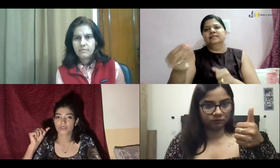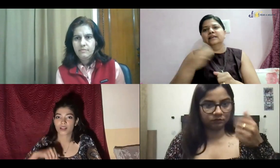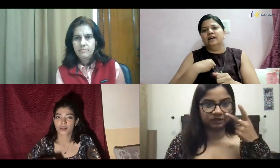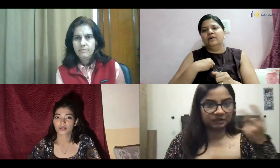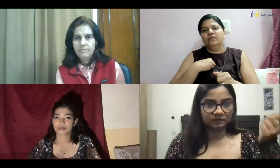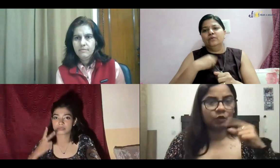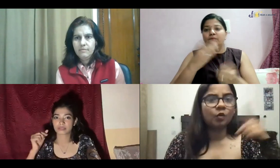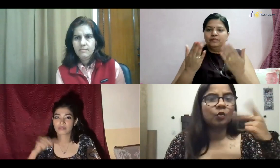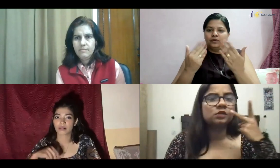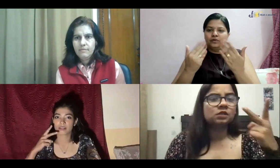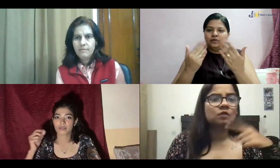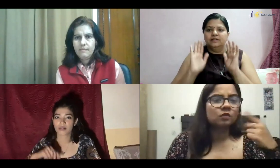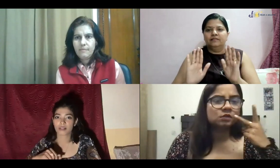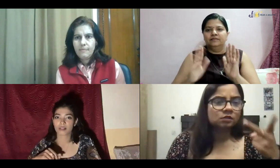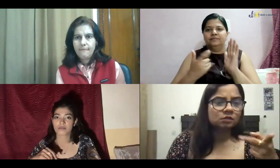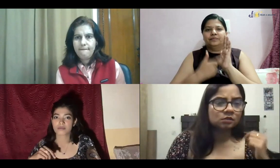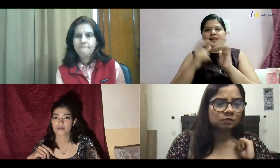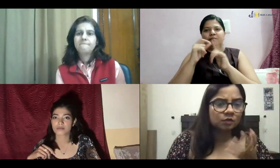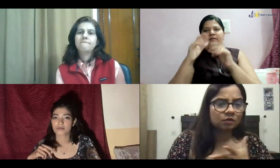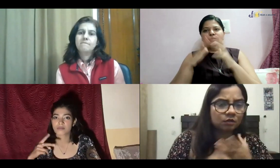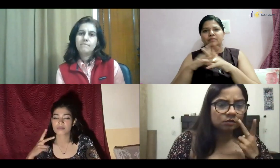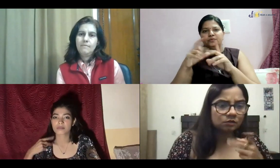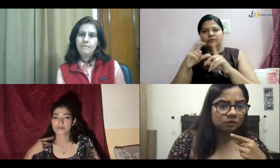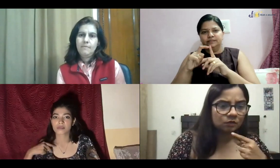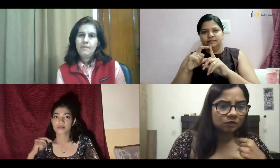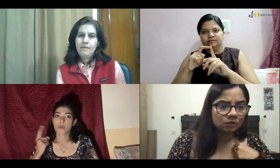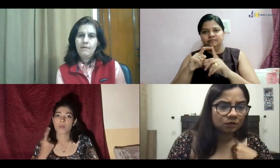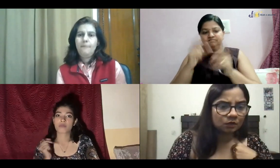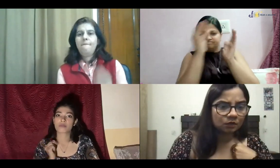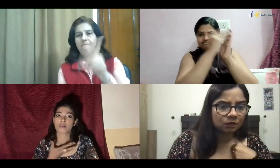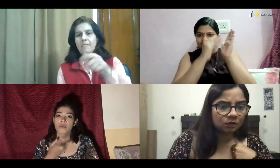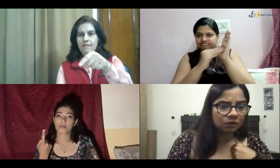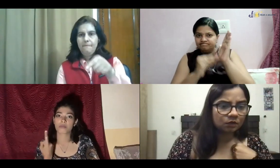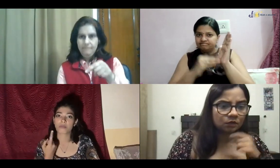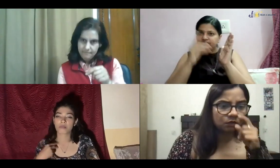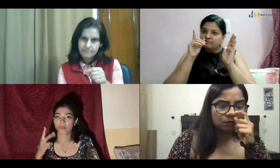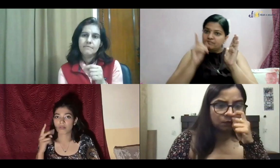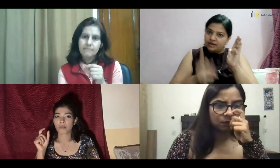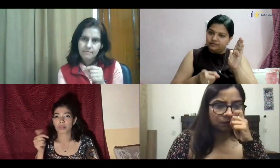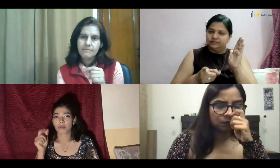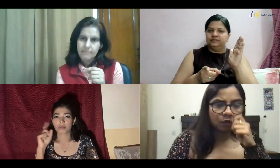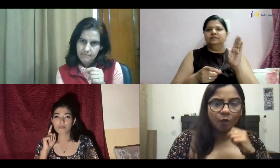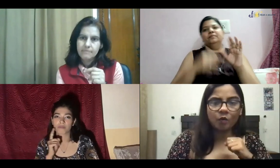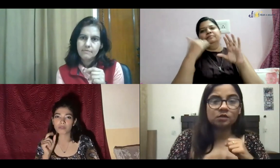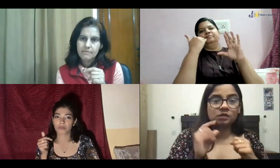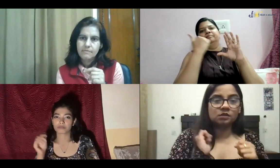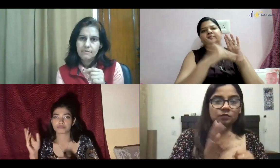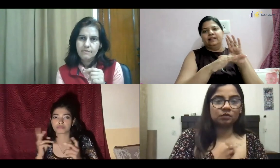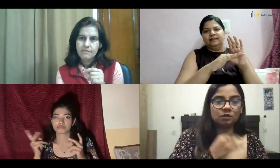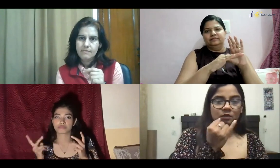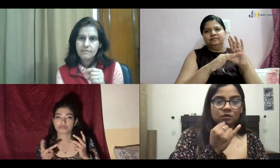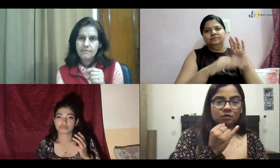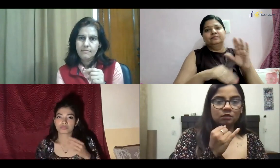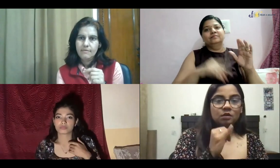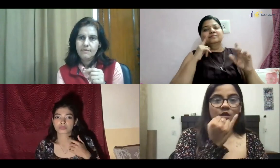the law to all the people, to the rights to all the people. We have the laws mentioned in